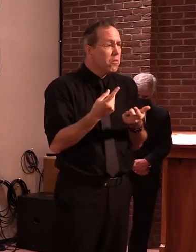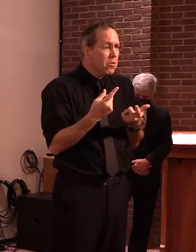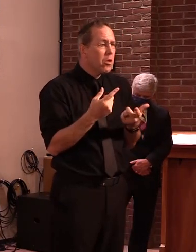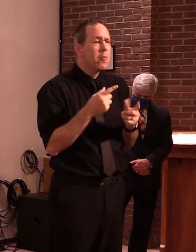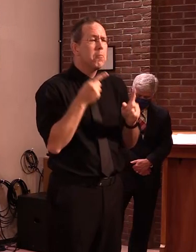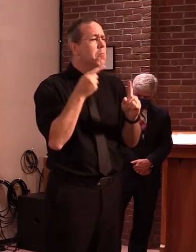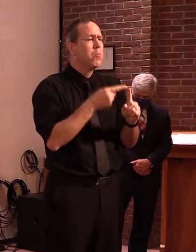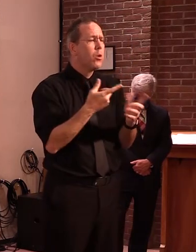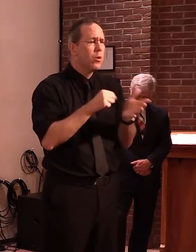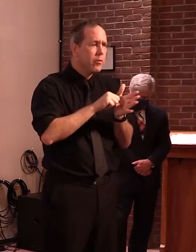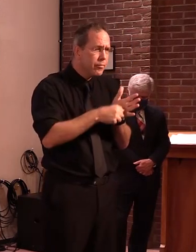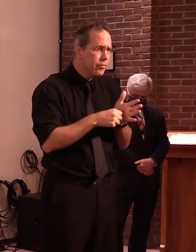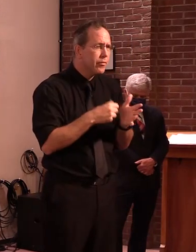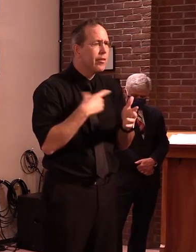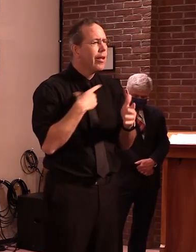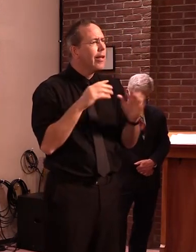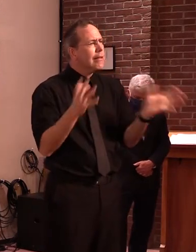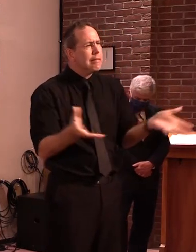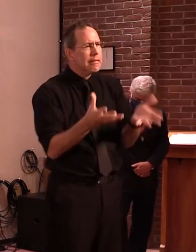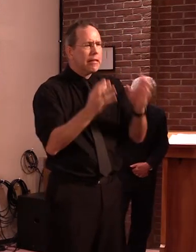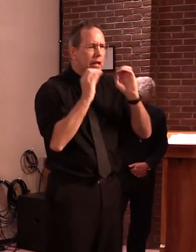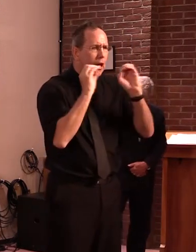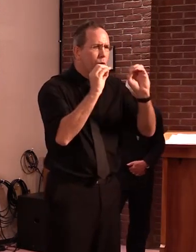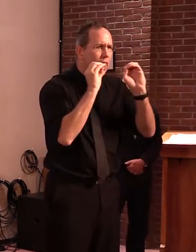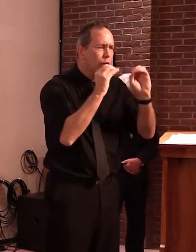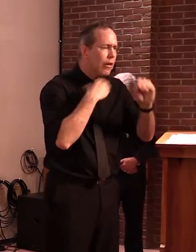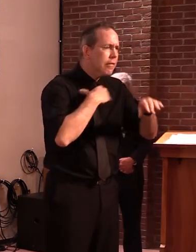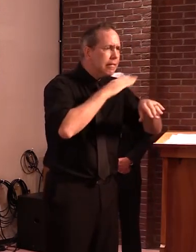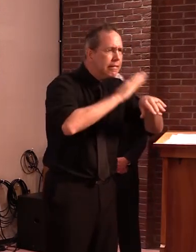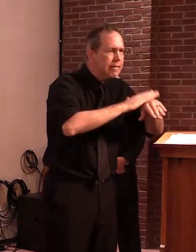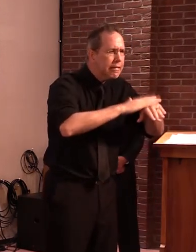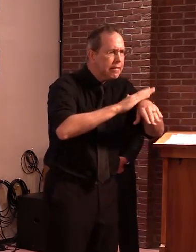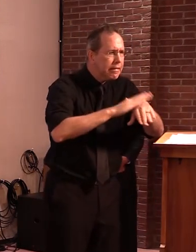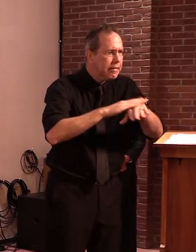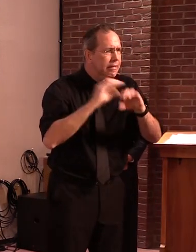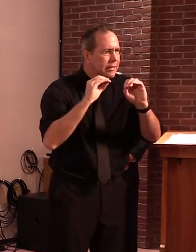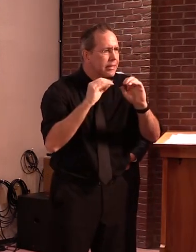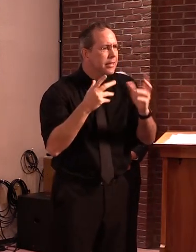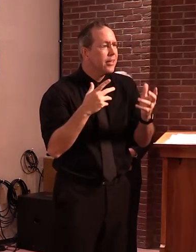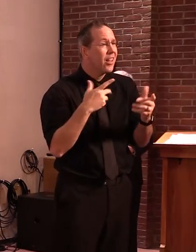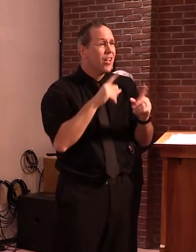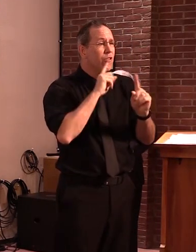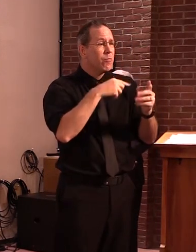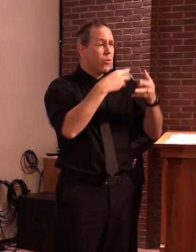have a uniform reporting and flow to ensure consistency. So